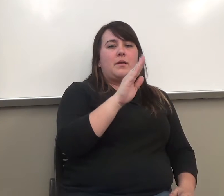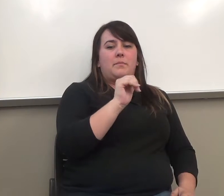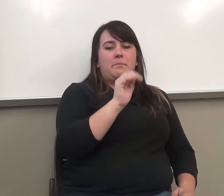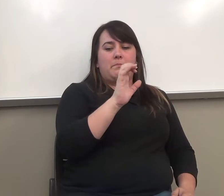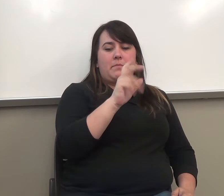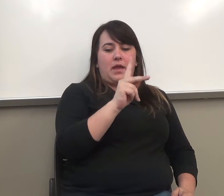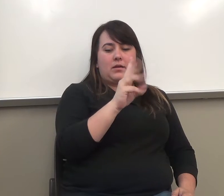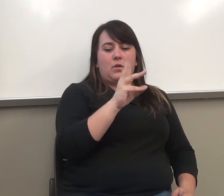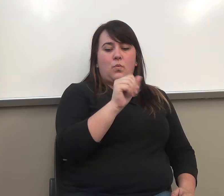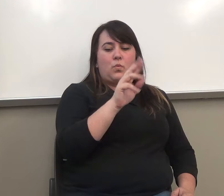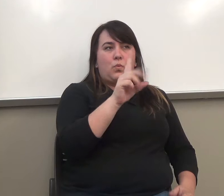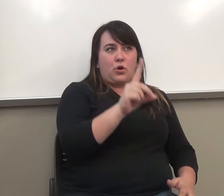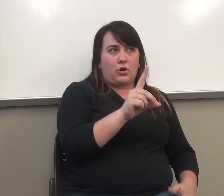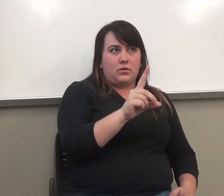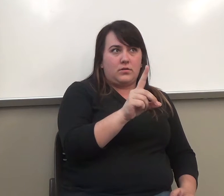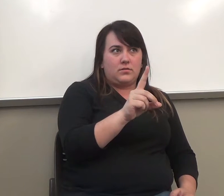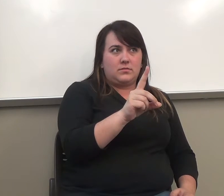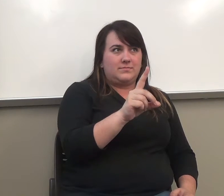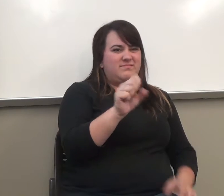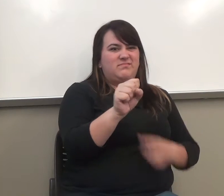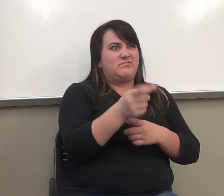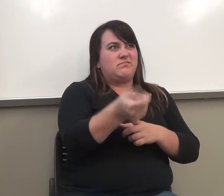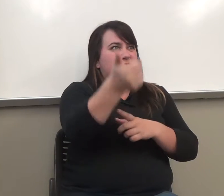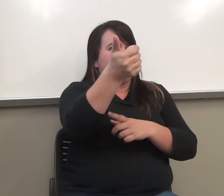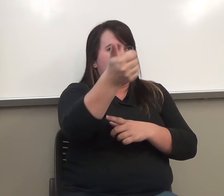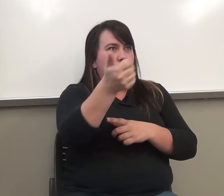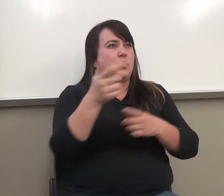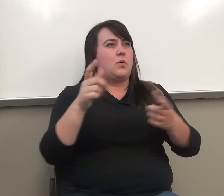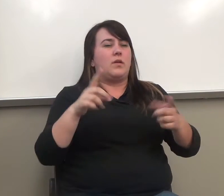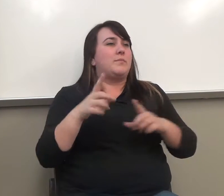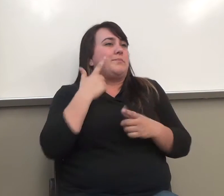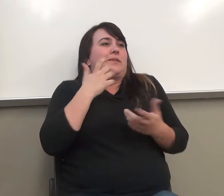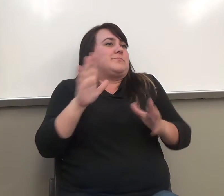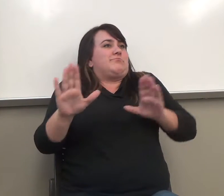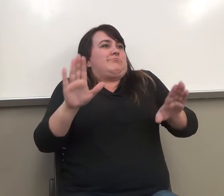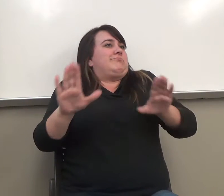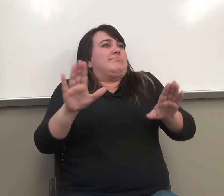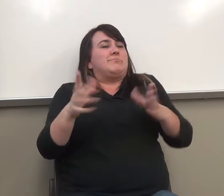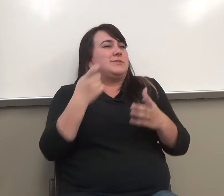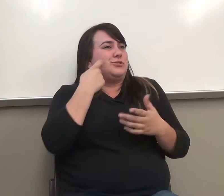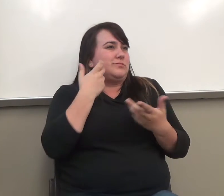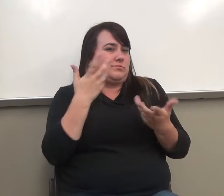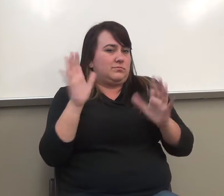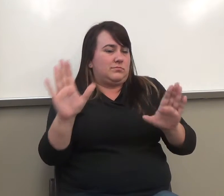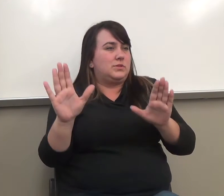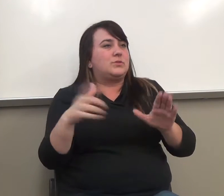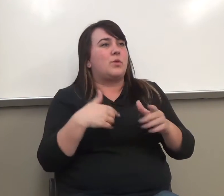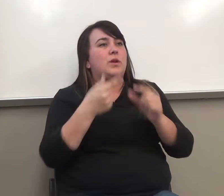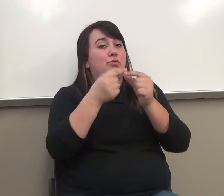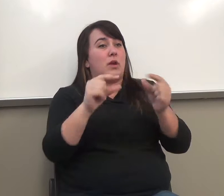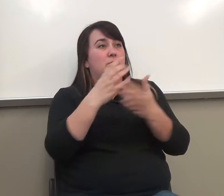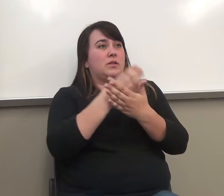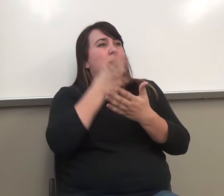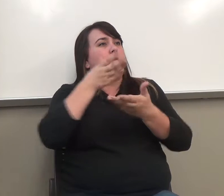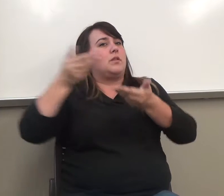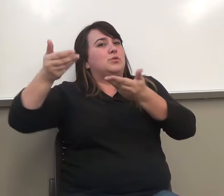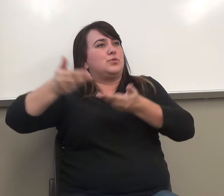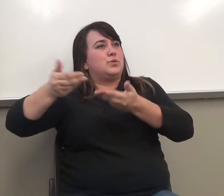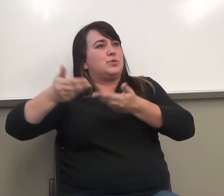we're going to be doing here is, in these grammar lessons, is I'm going to be introducing you to